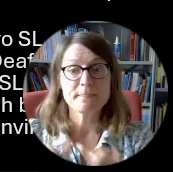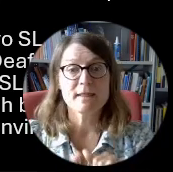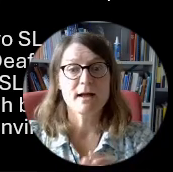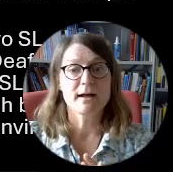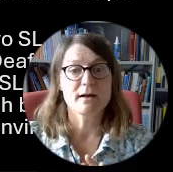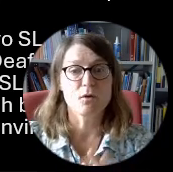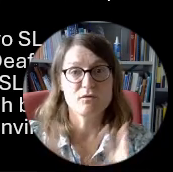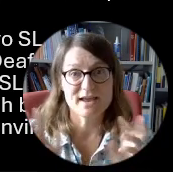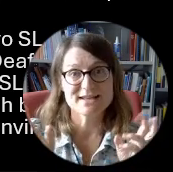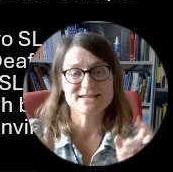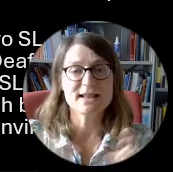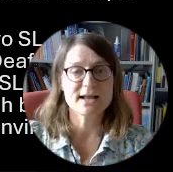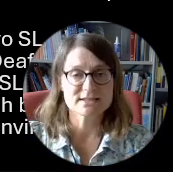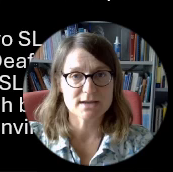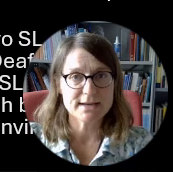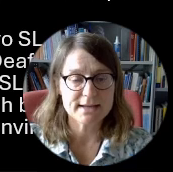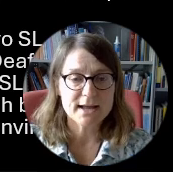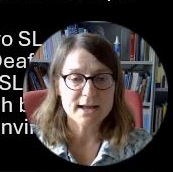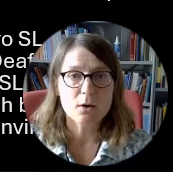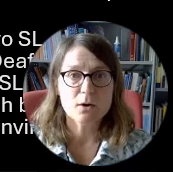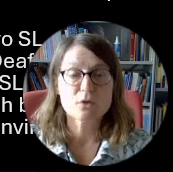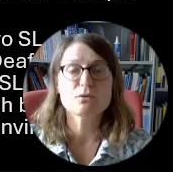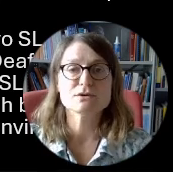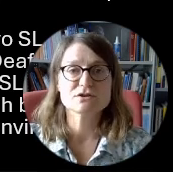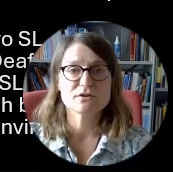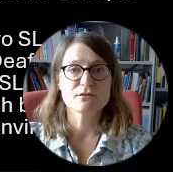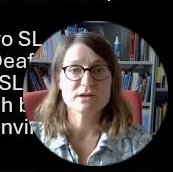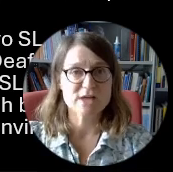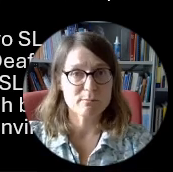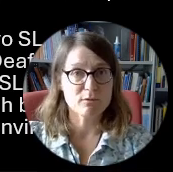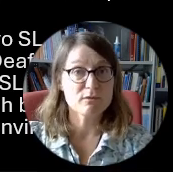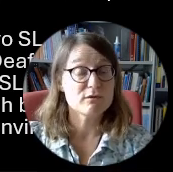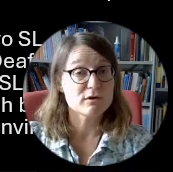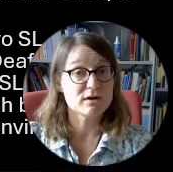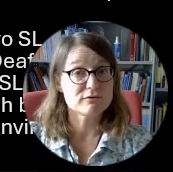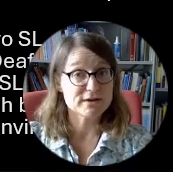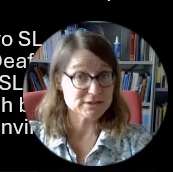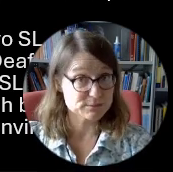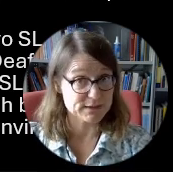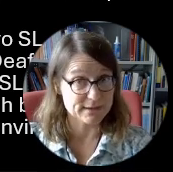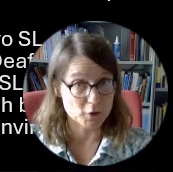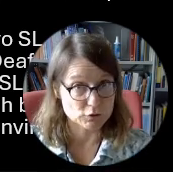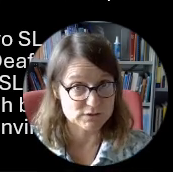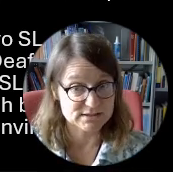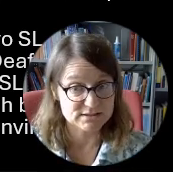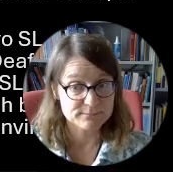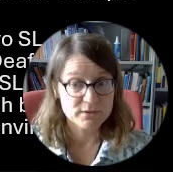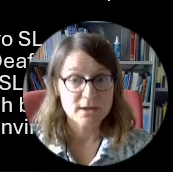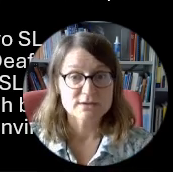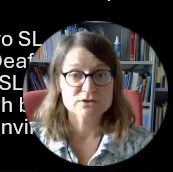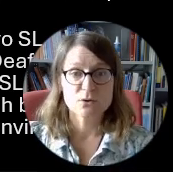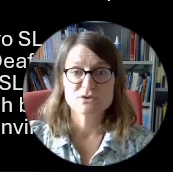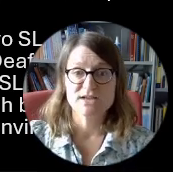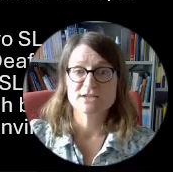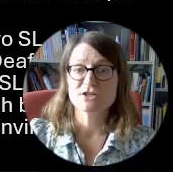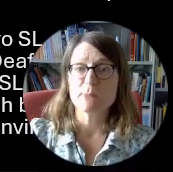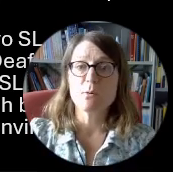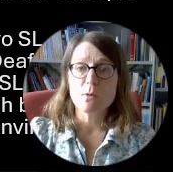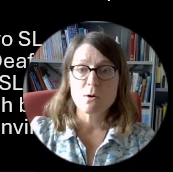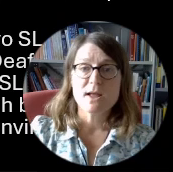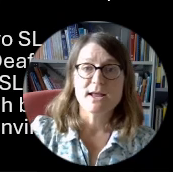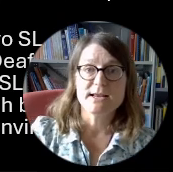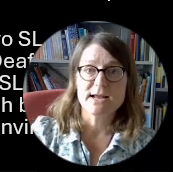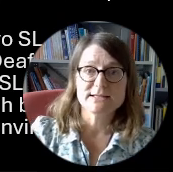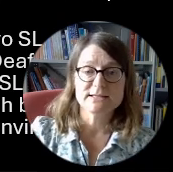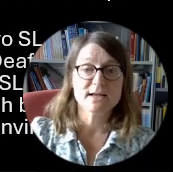signing, of ASL-like signing across, for example, French-speaking countries. So Serge